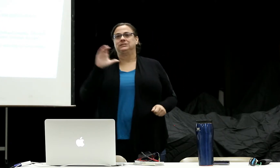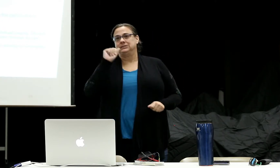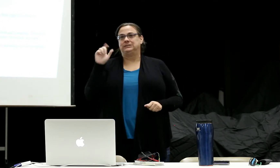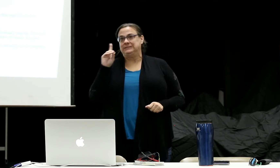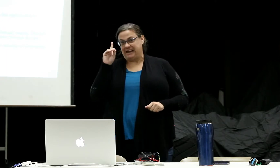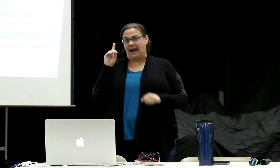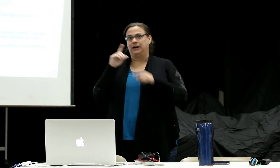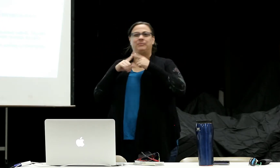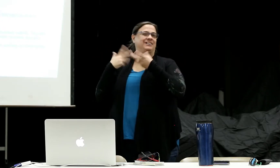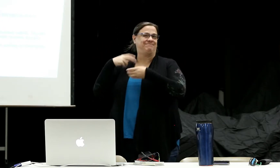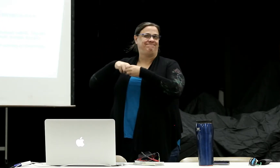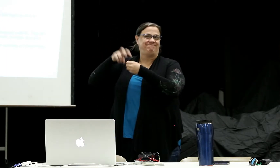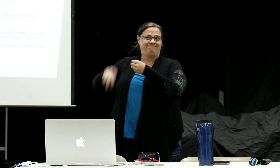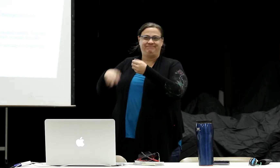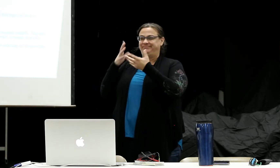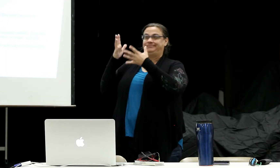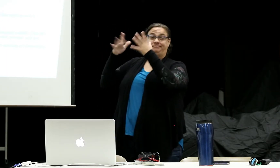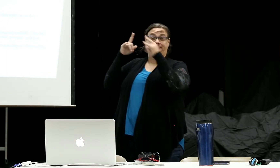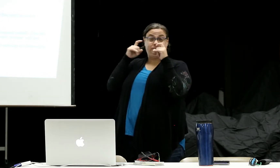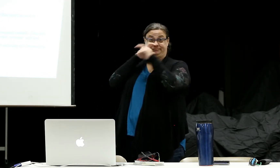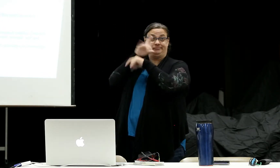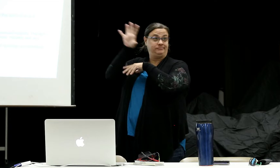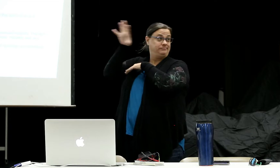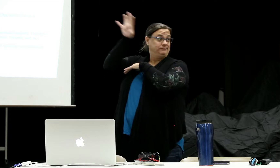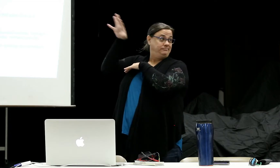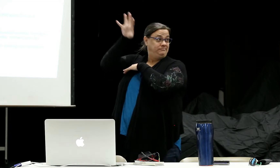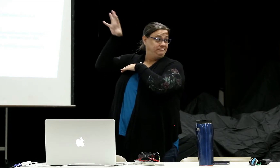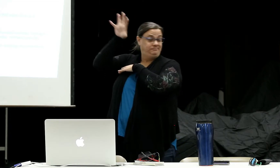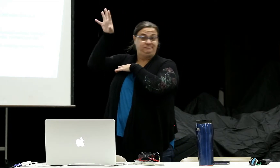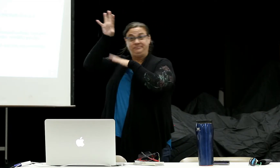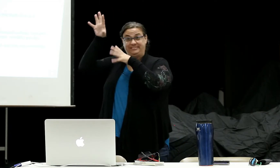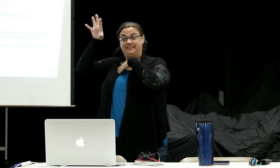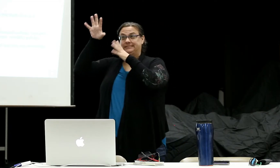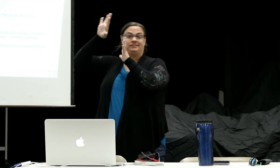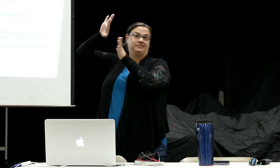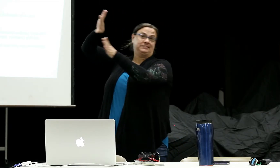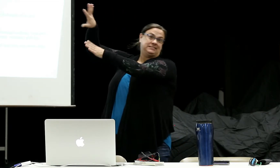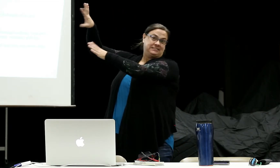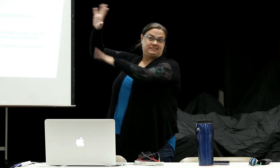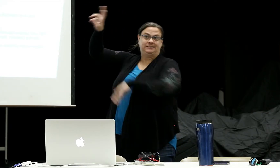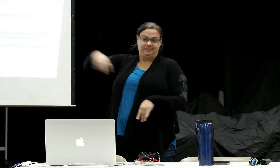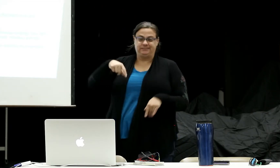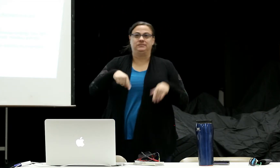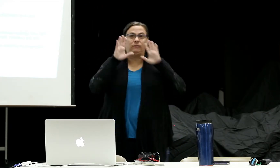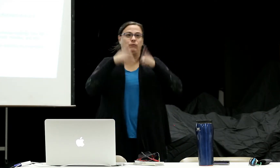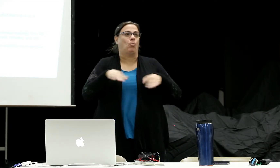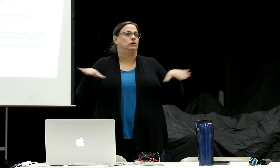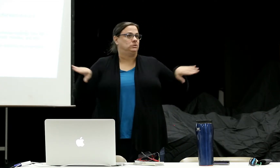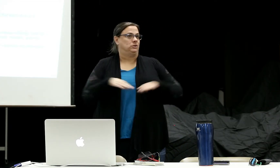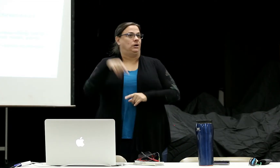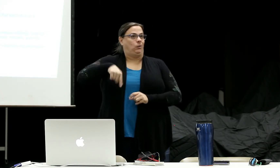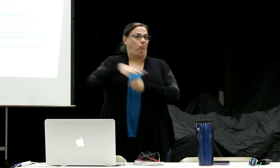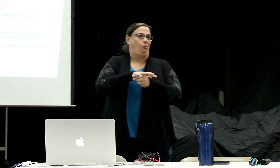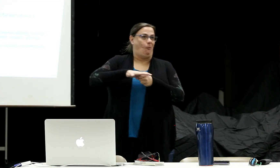done that. I also was involved with CAD, the complexities of that, but now I want to focus more